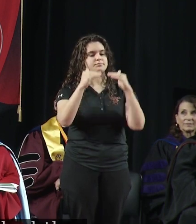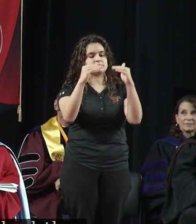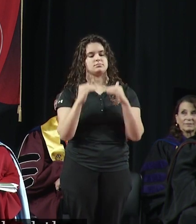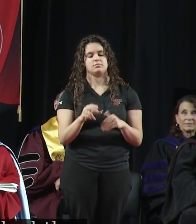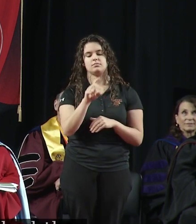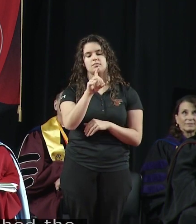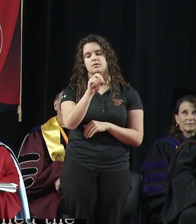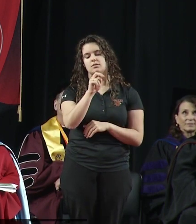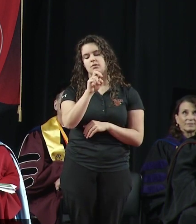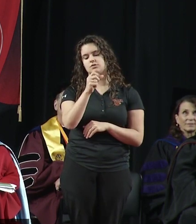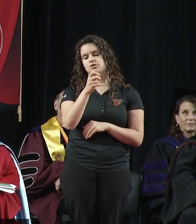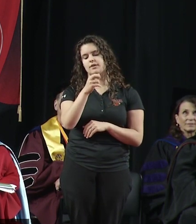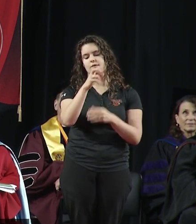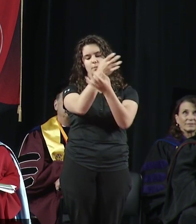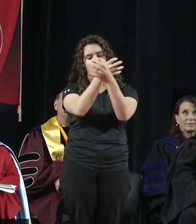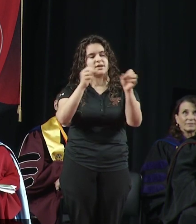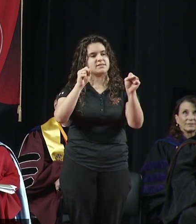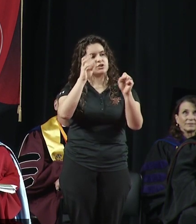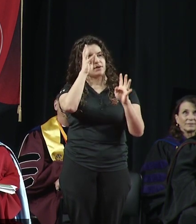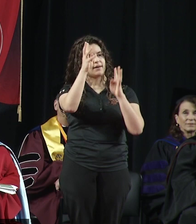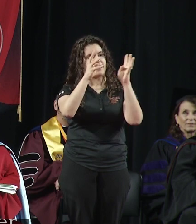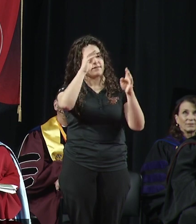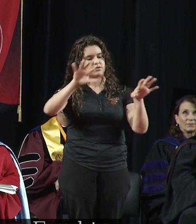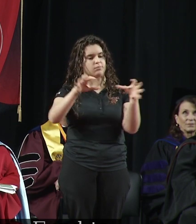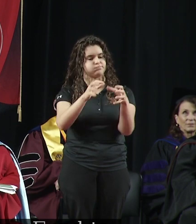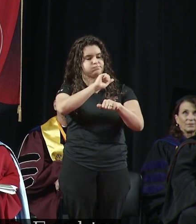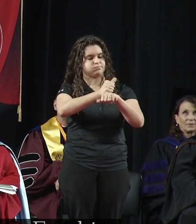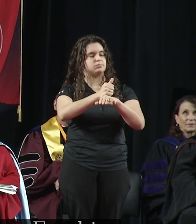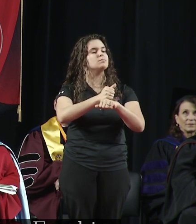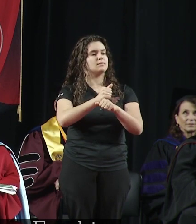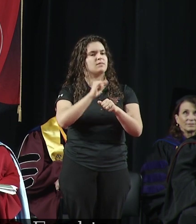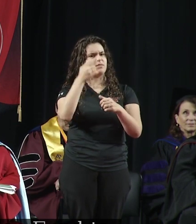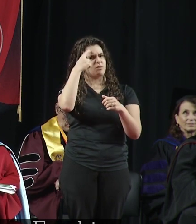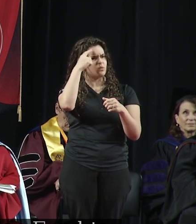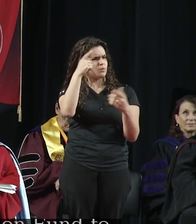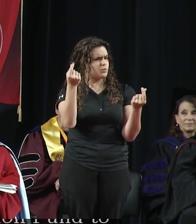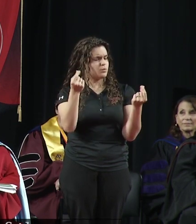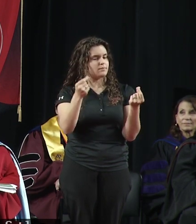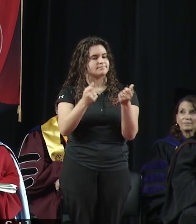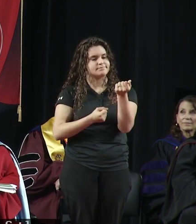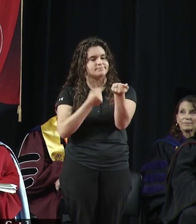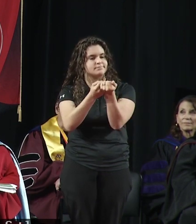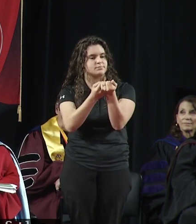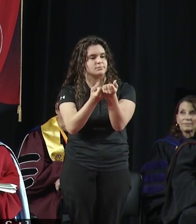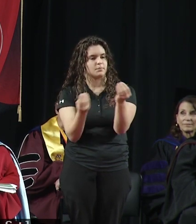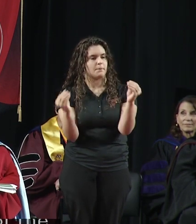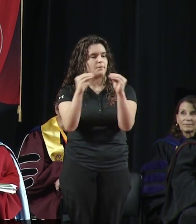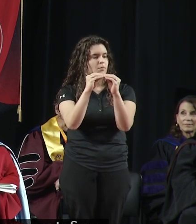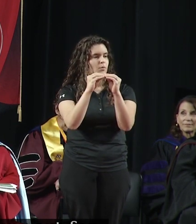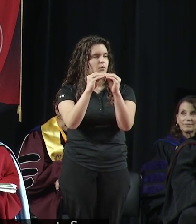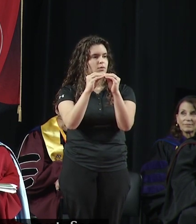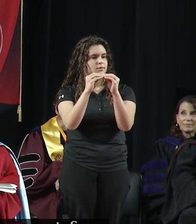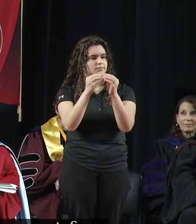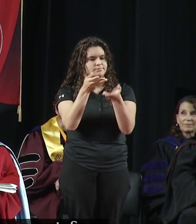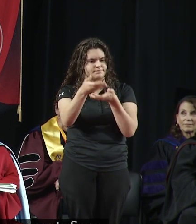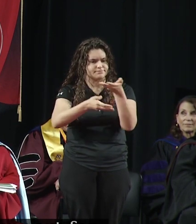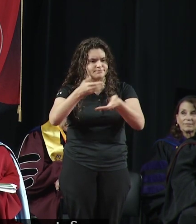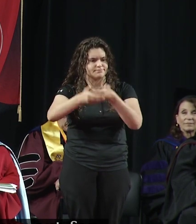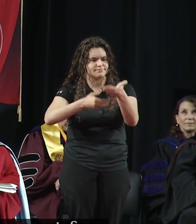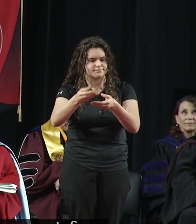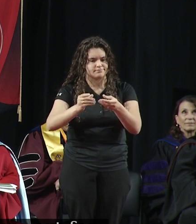Shaver Presidential Innovation Fund to further the mission of the university through support and critical strategic